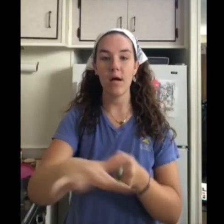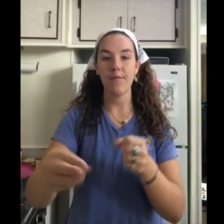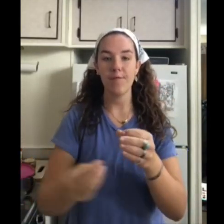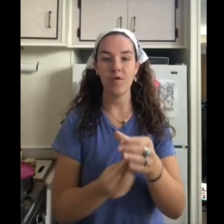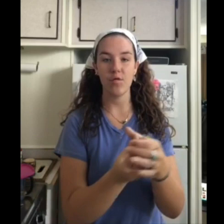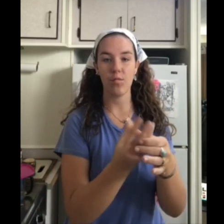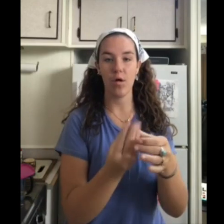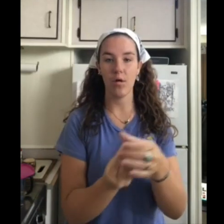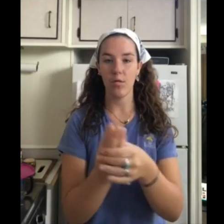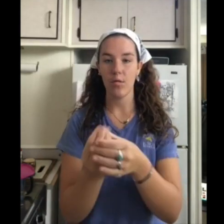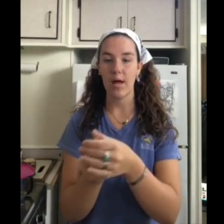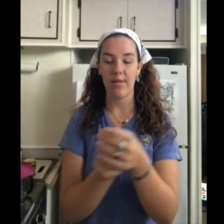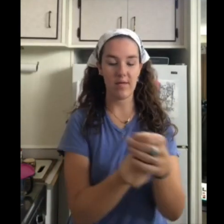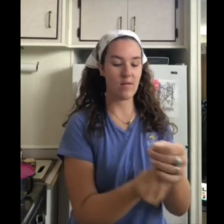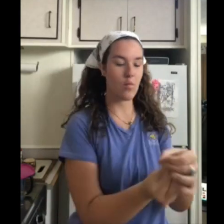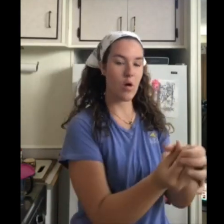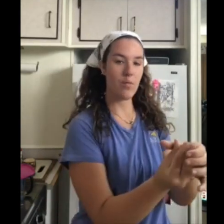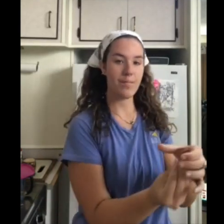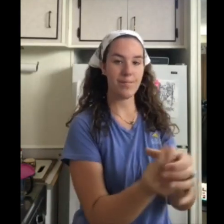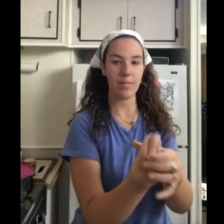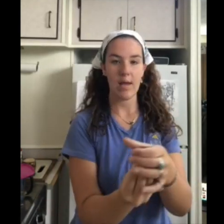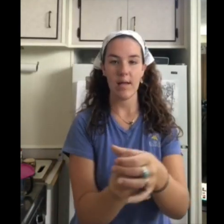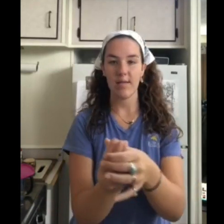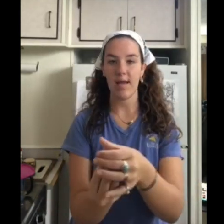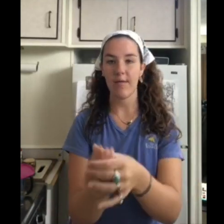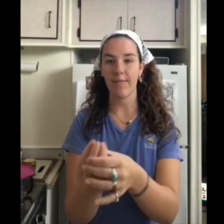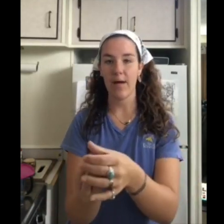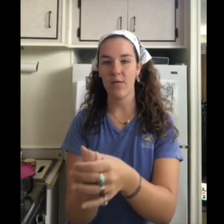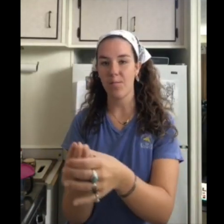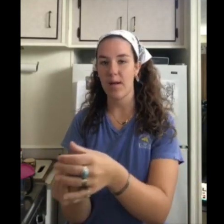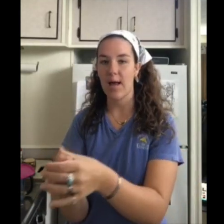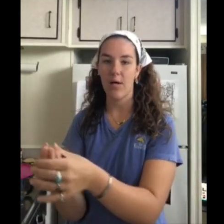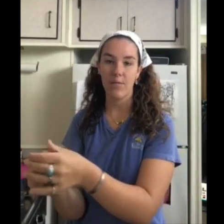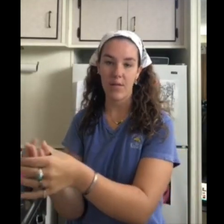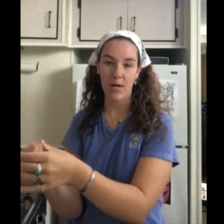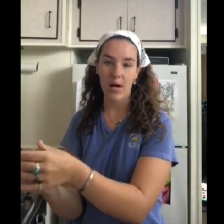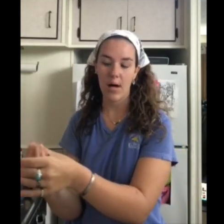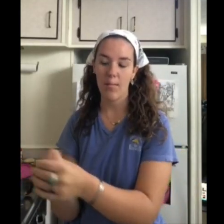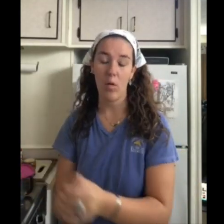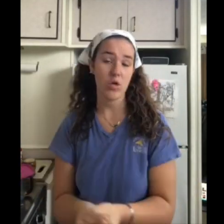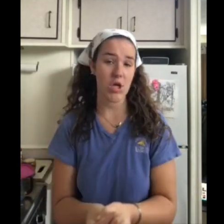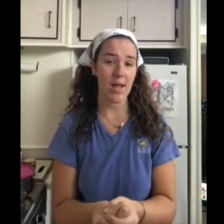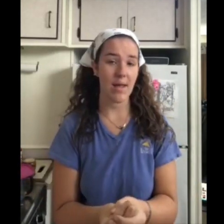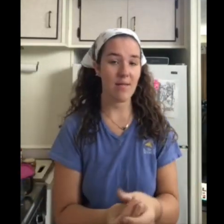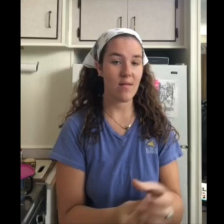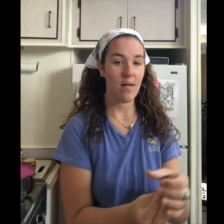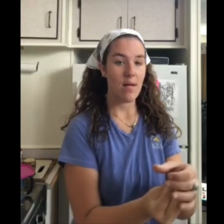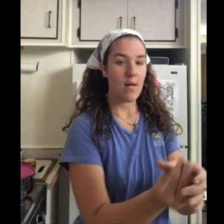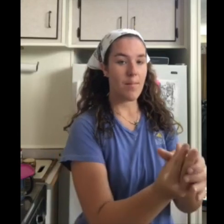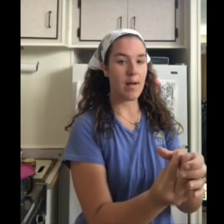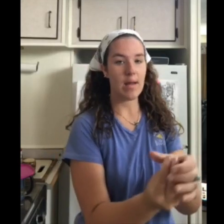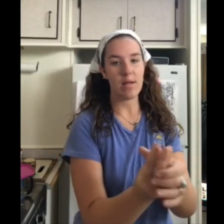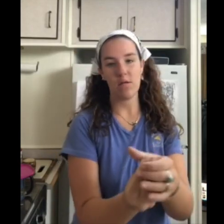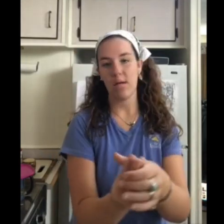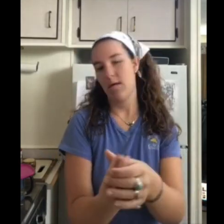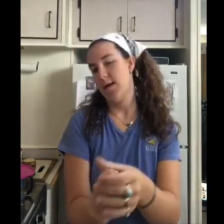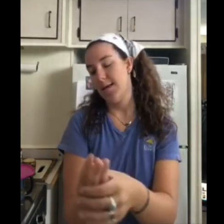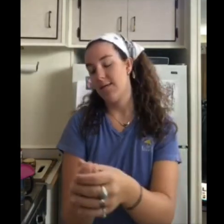enough to grow. And this is grow. It's like flowers budding out of the mulch, I guess, but it